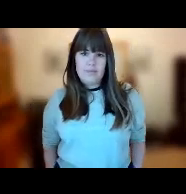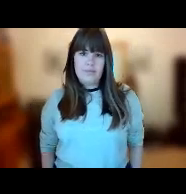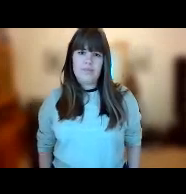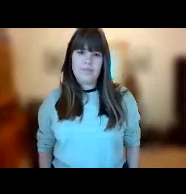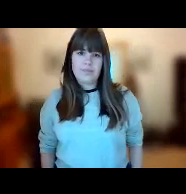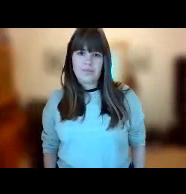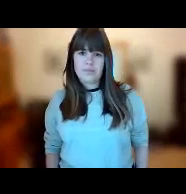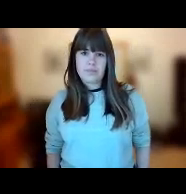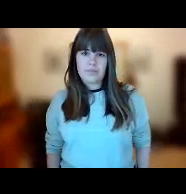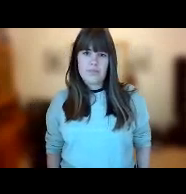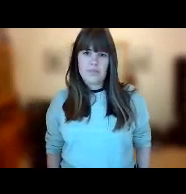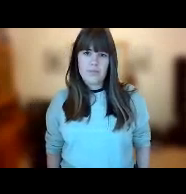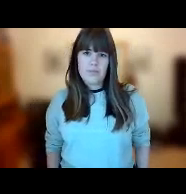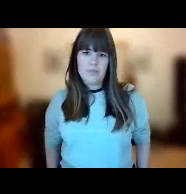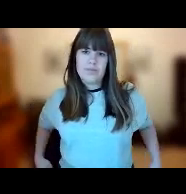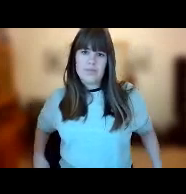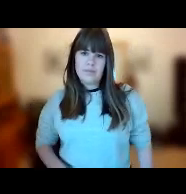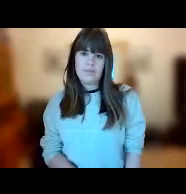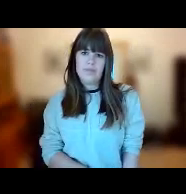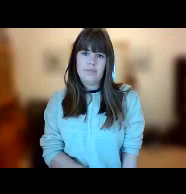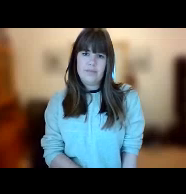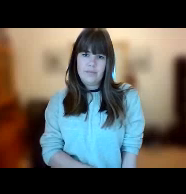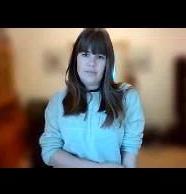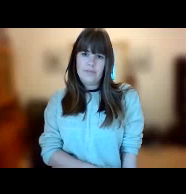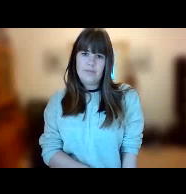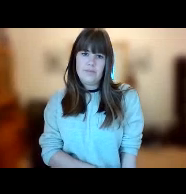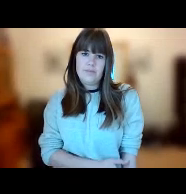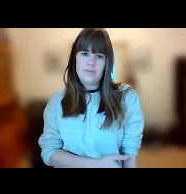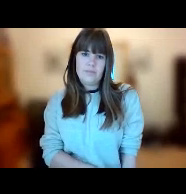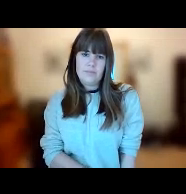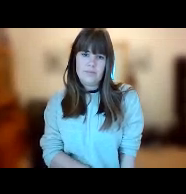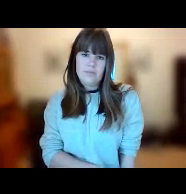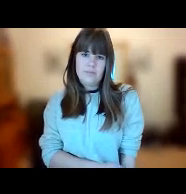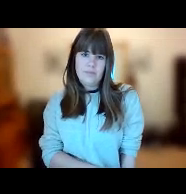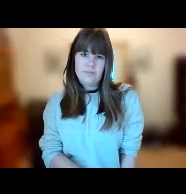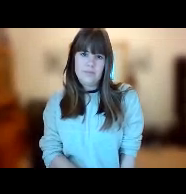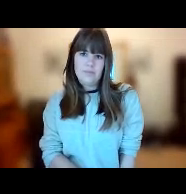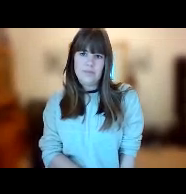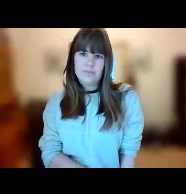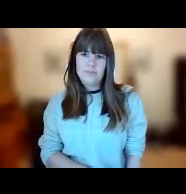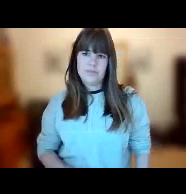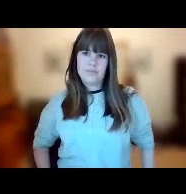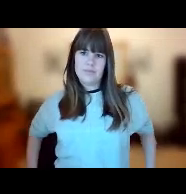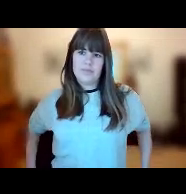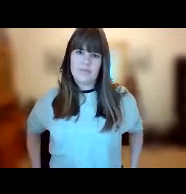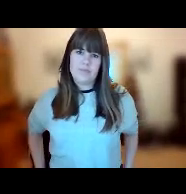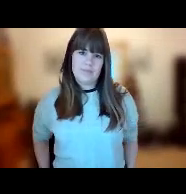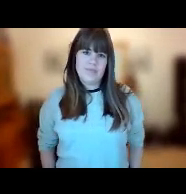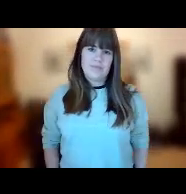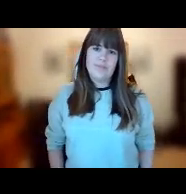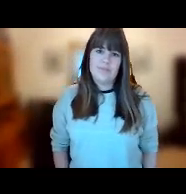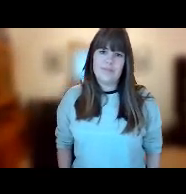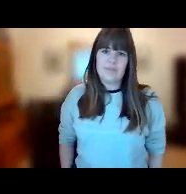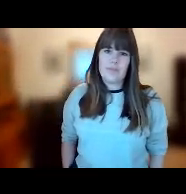so I don't learn Shakespeare. E-I-E-I-O. But hey, if all your assumptions become